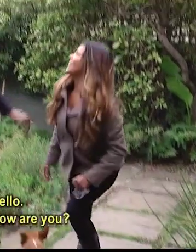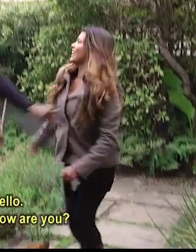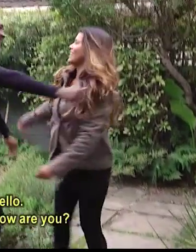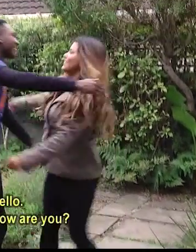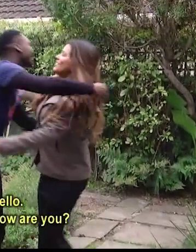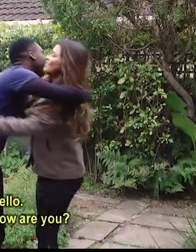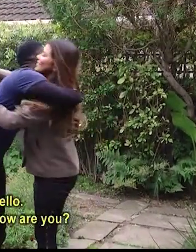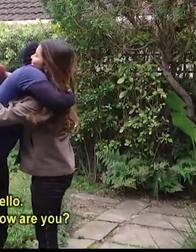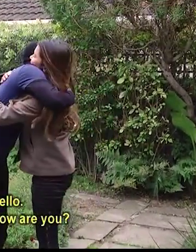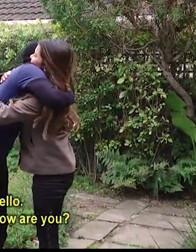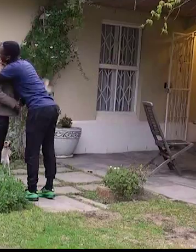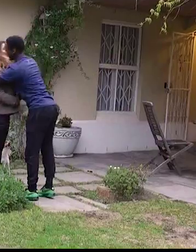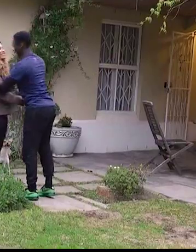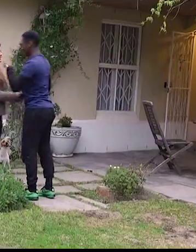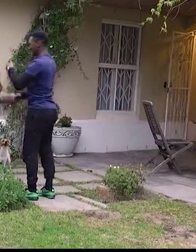Hello.